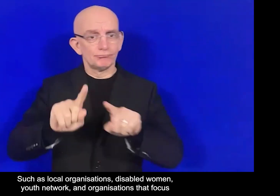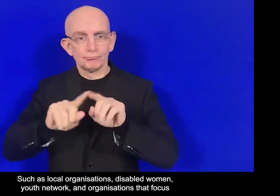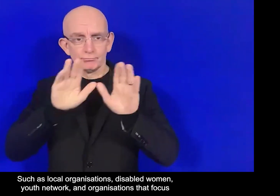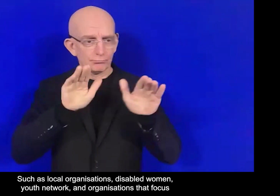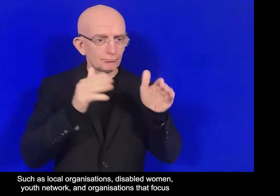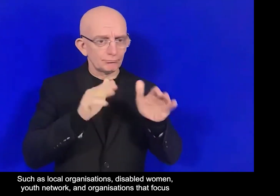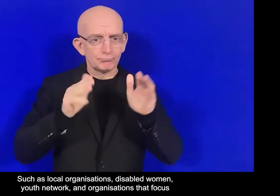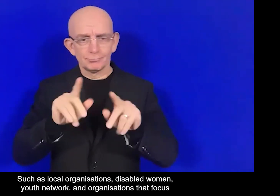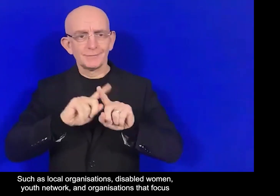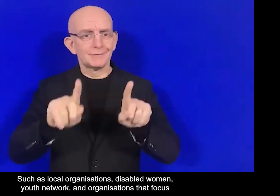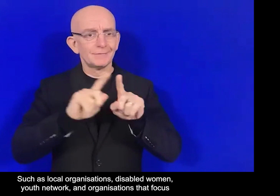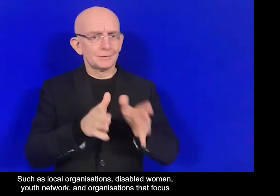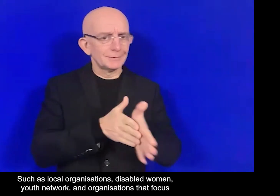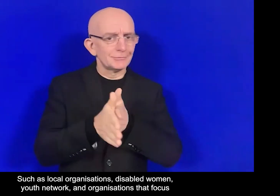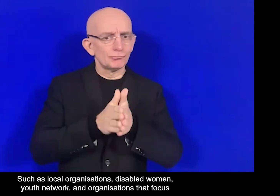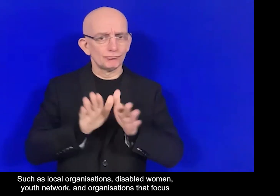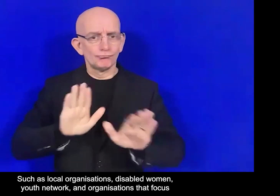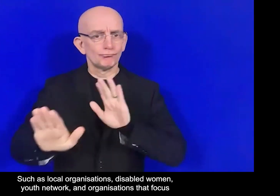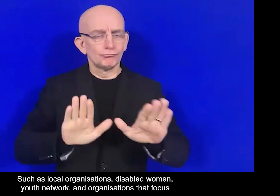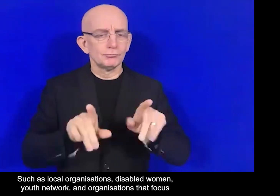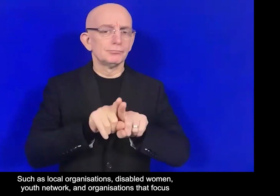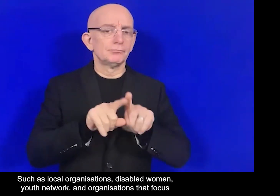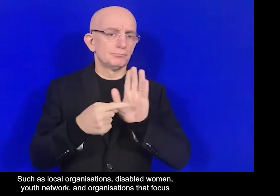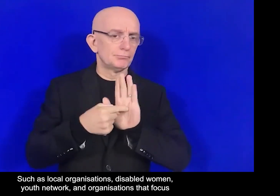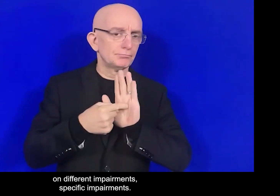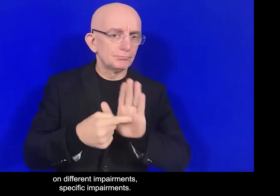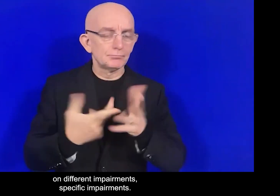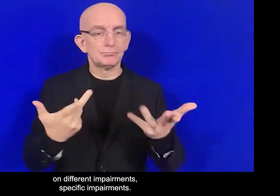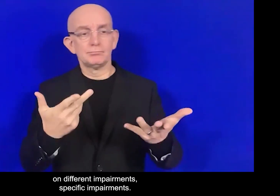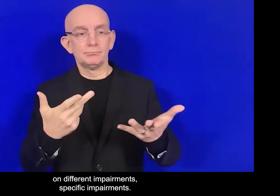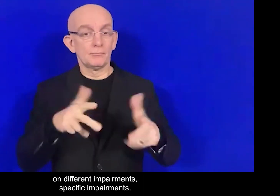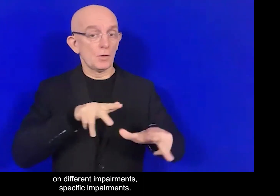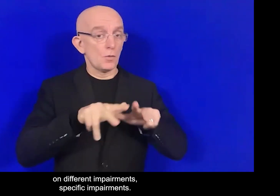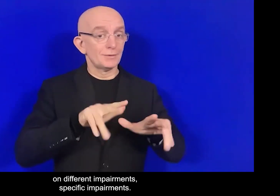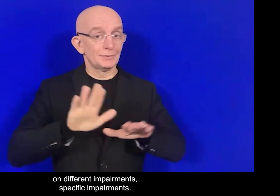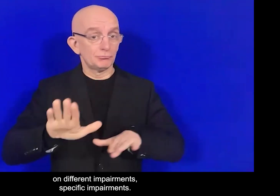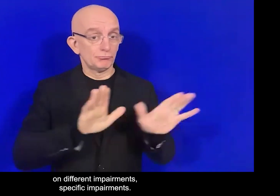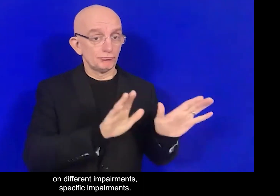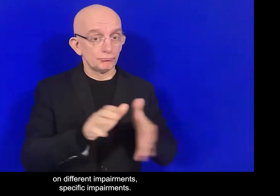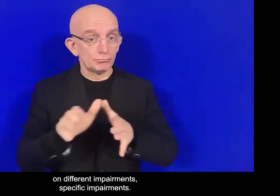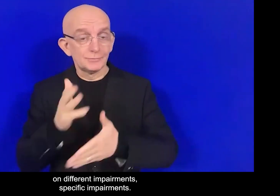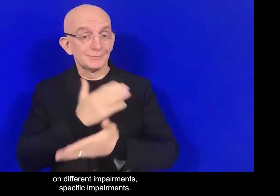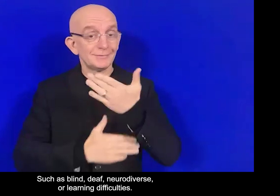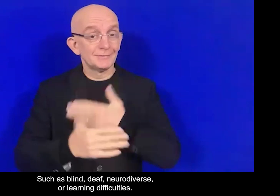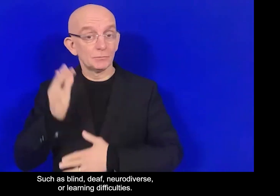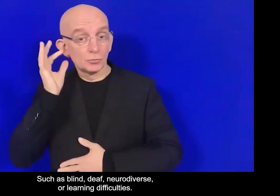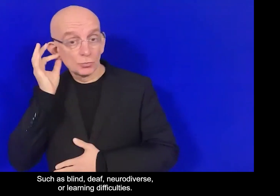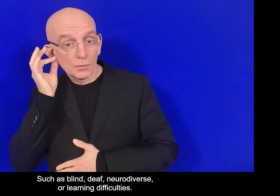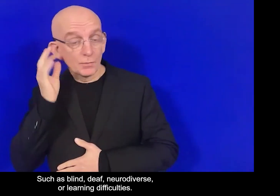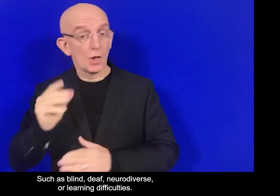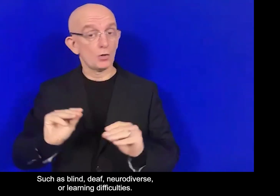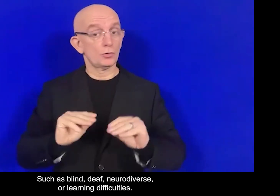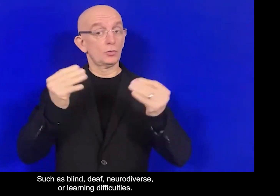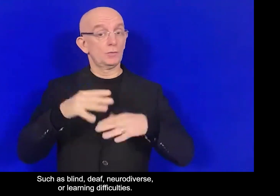youth networks, and organizations that focus on different impairments, specific impairments, such